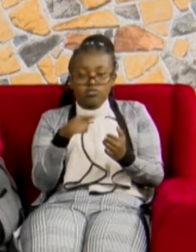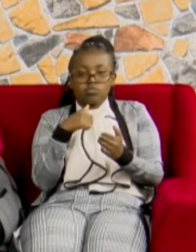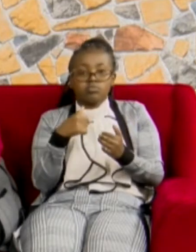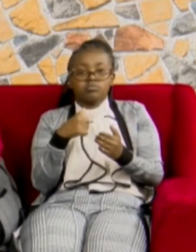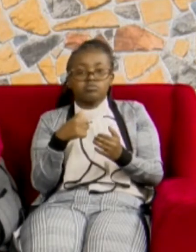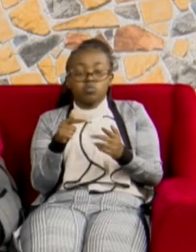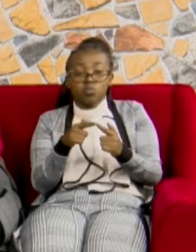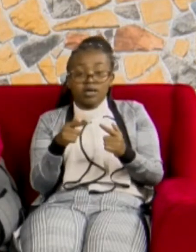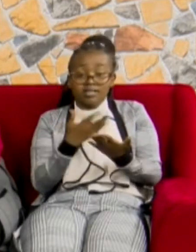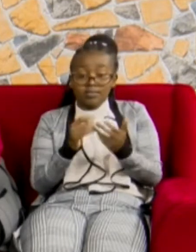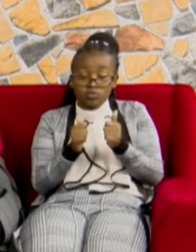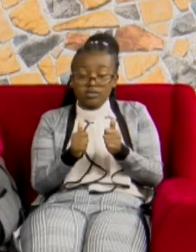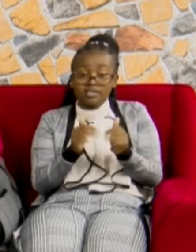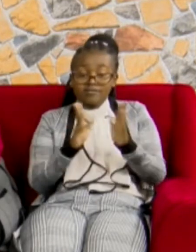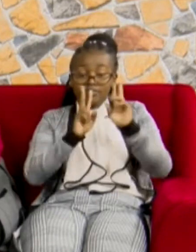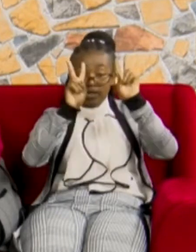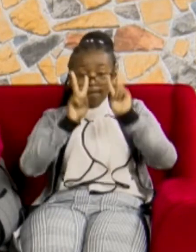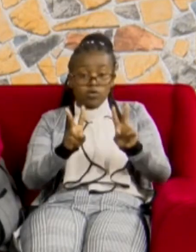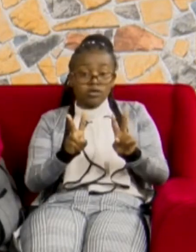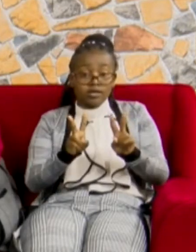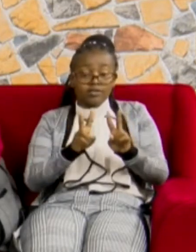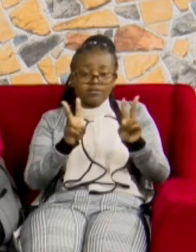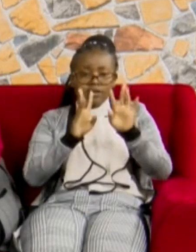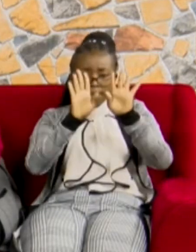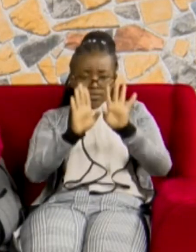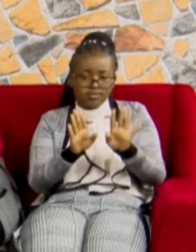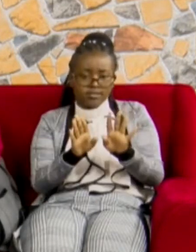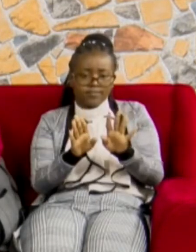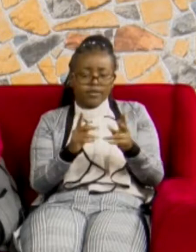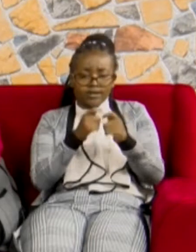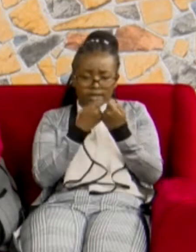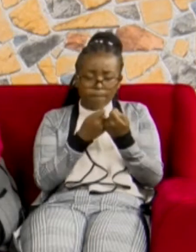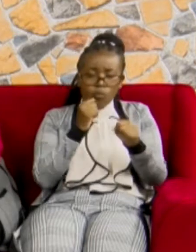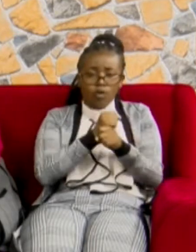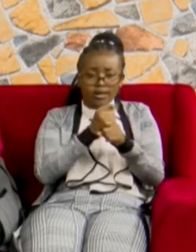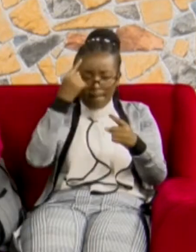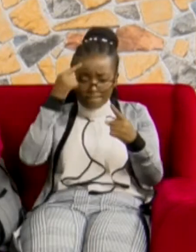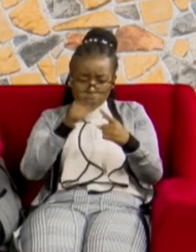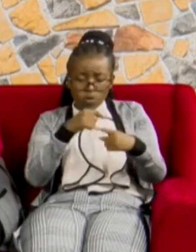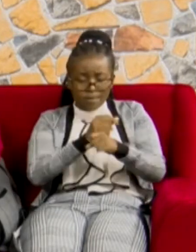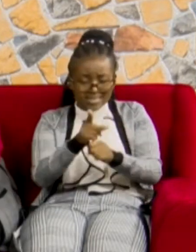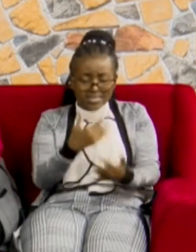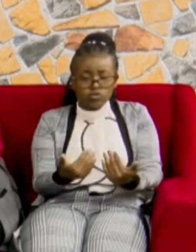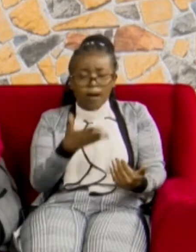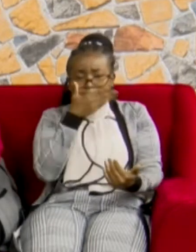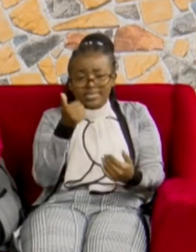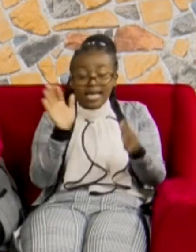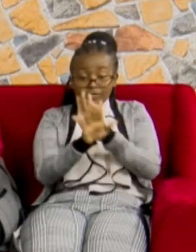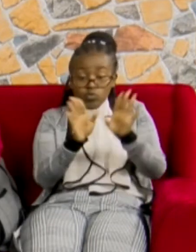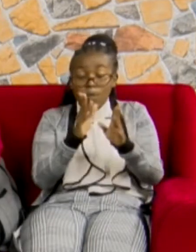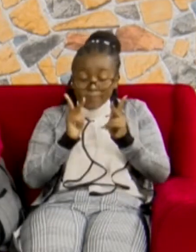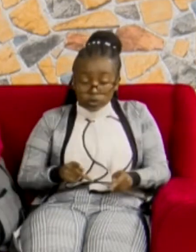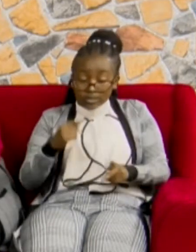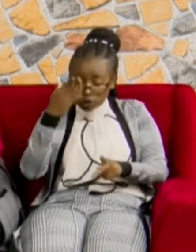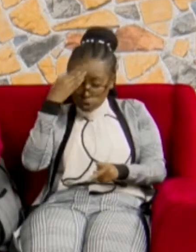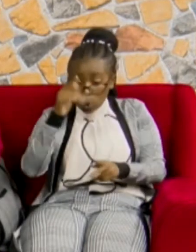us, when that is something that's very key. Because if we're a team working towards making this child better. Everyone needs to know what the